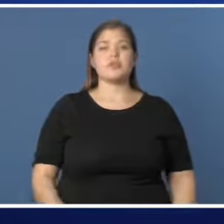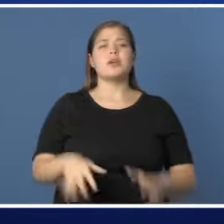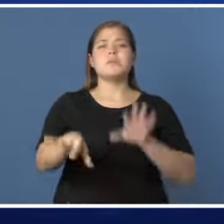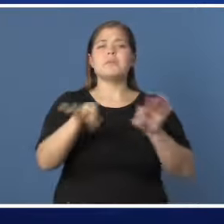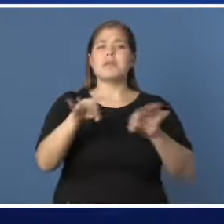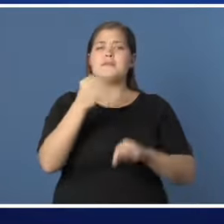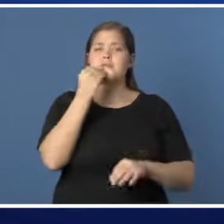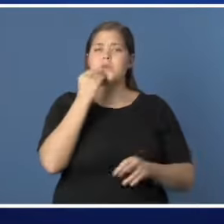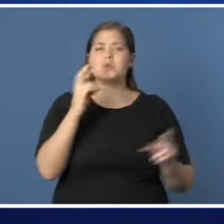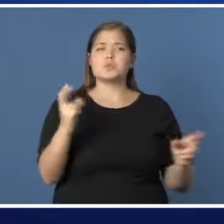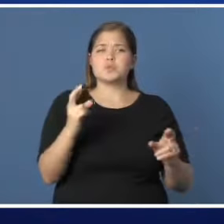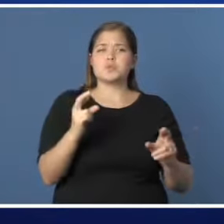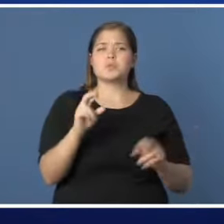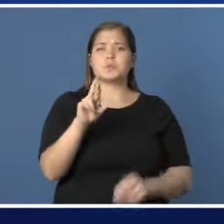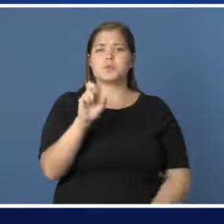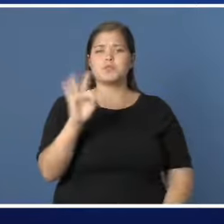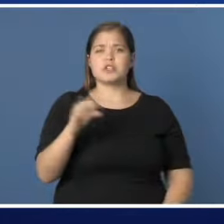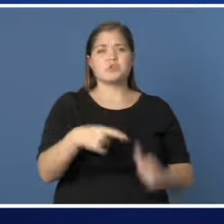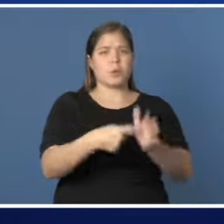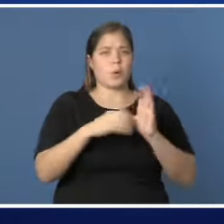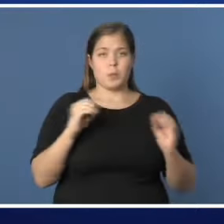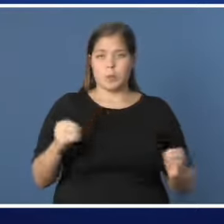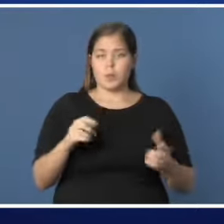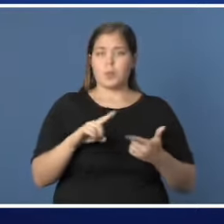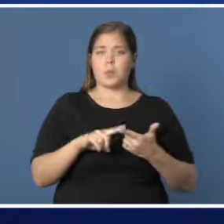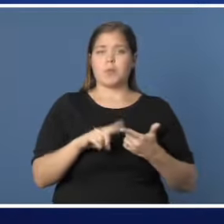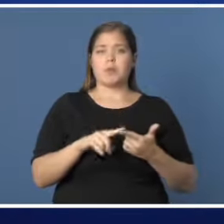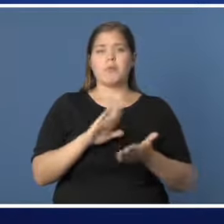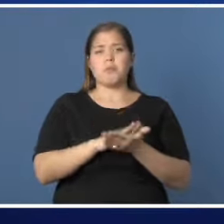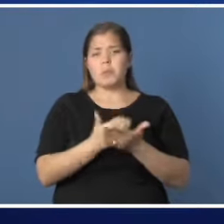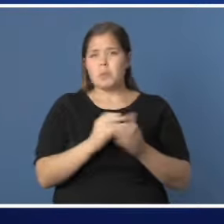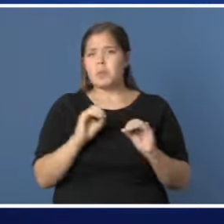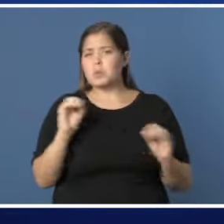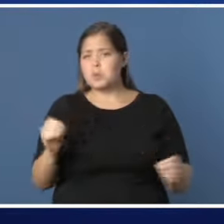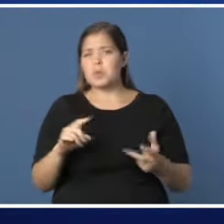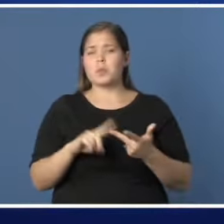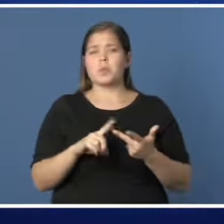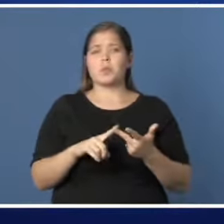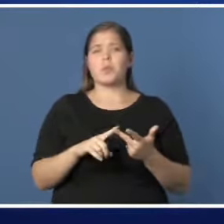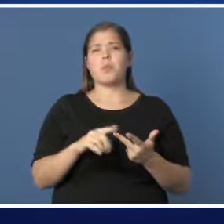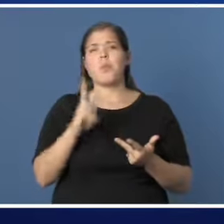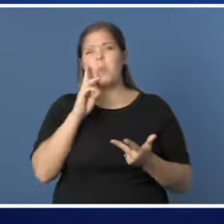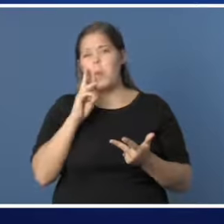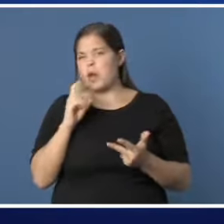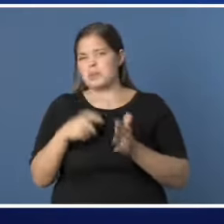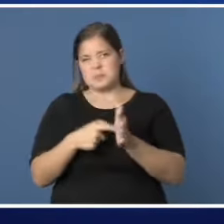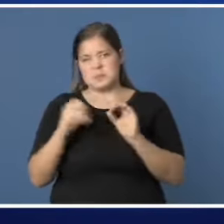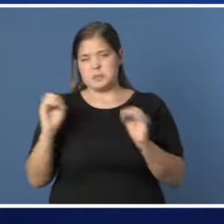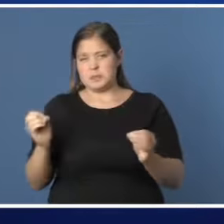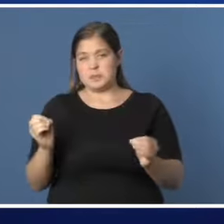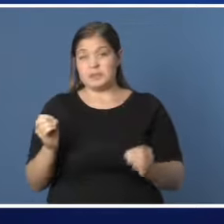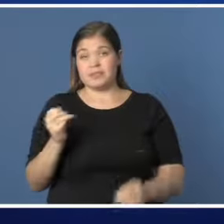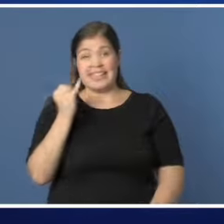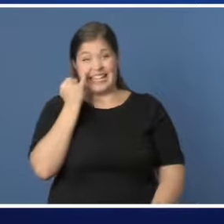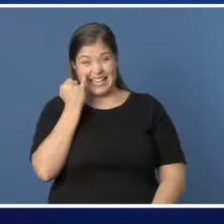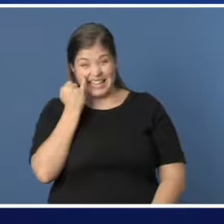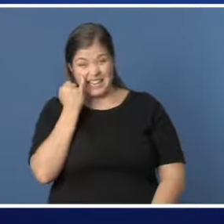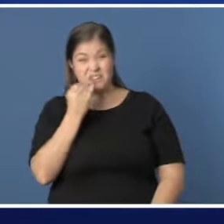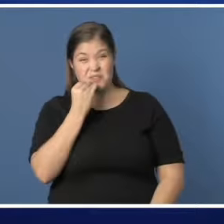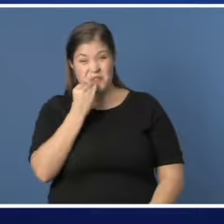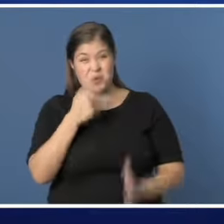Select foods that require no refrigeration, preparation, or cooking, and little or no